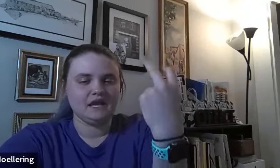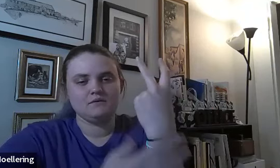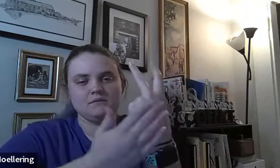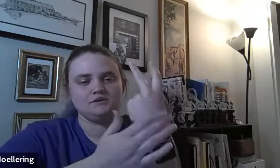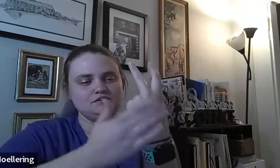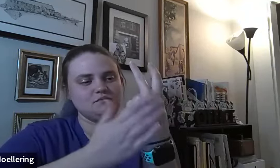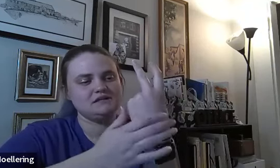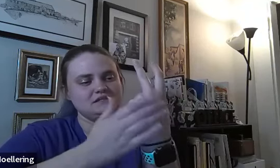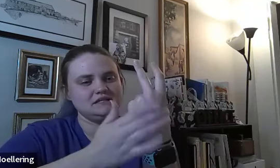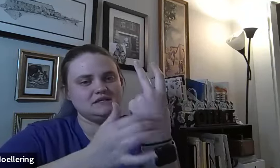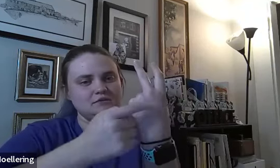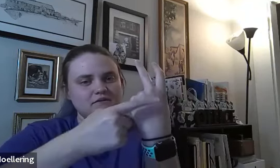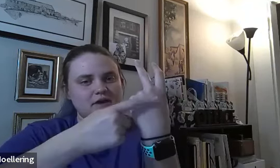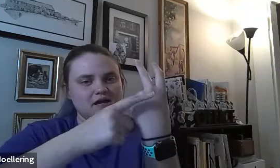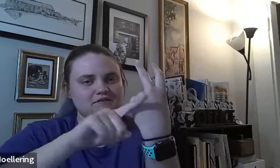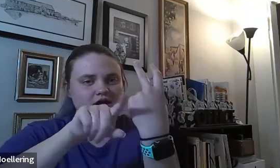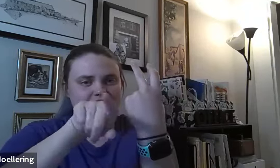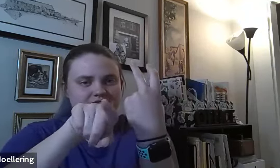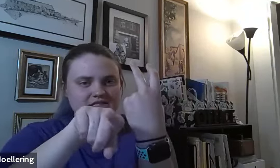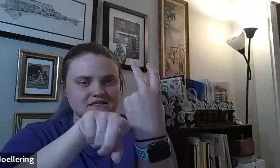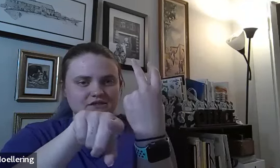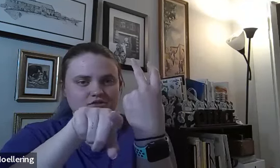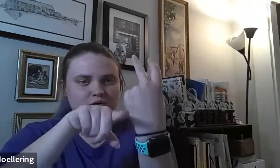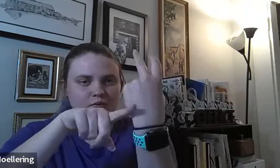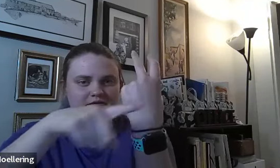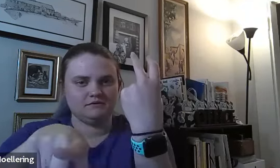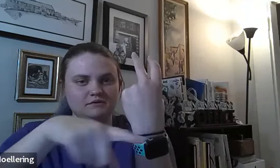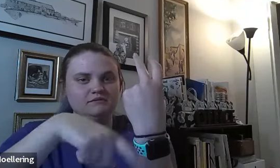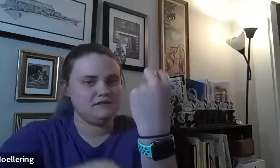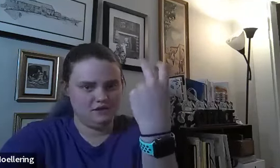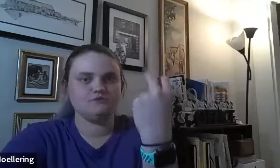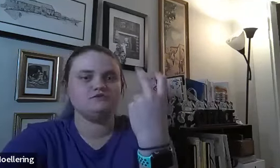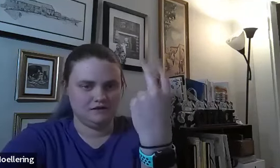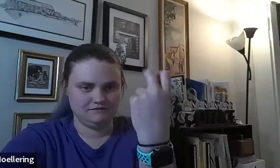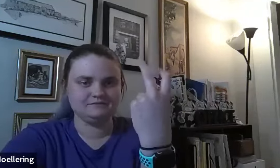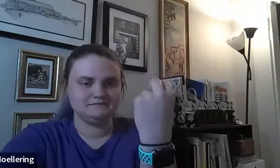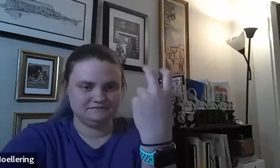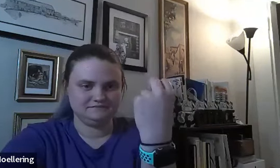And remember, you do want to see, you want the back of your hand facing away from you. Yeah, there you go. 12.